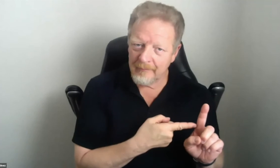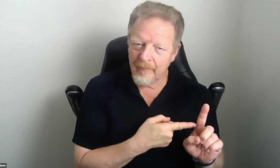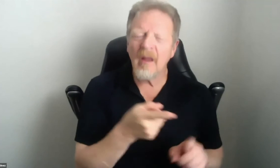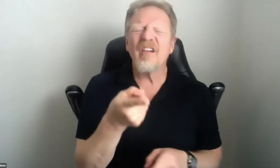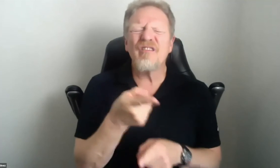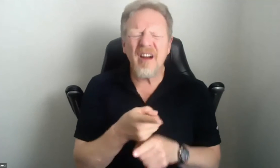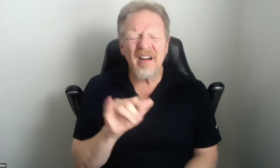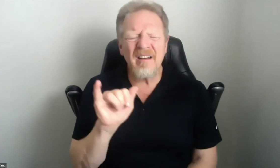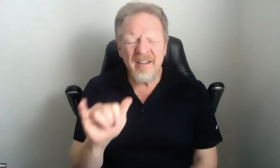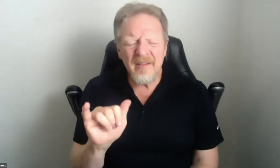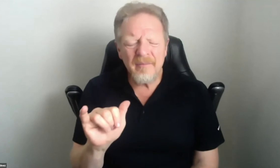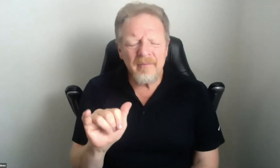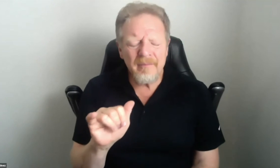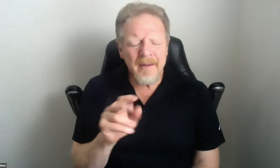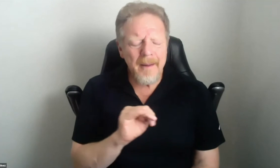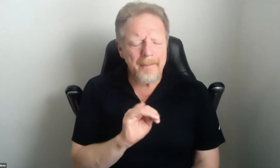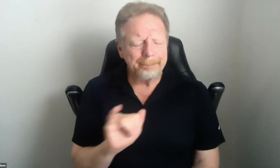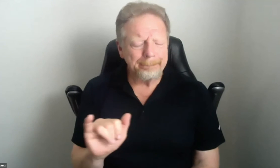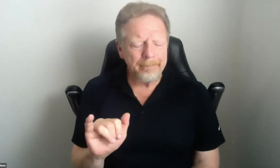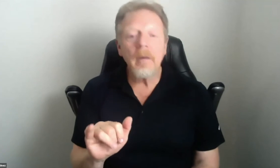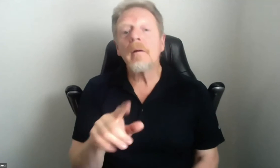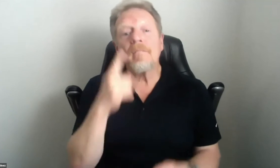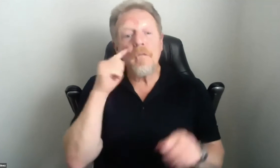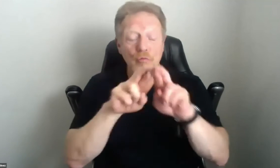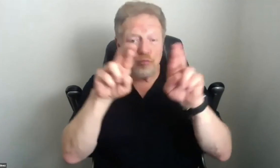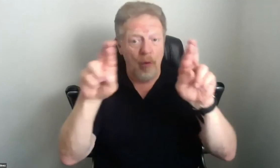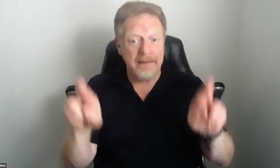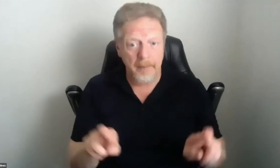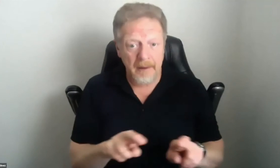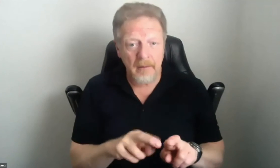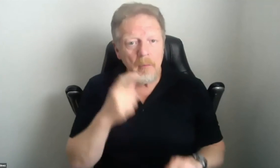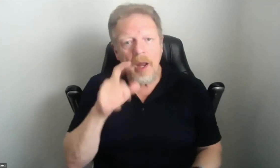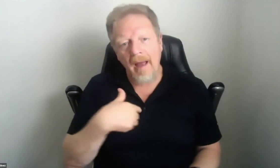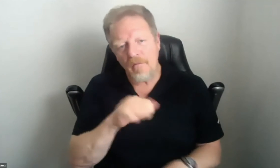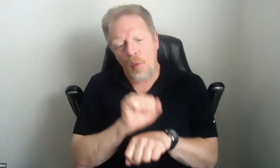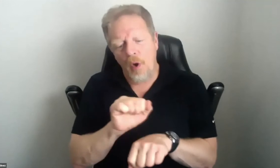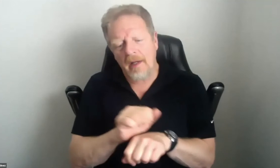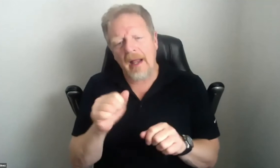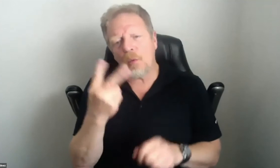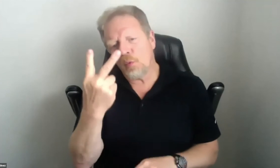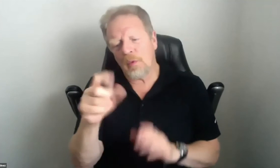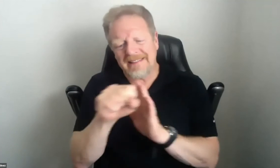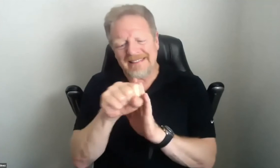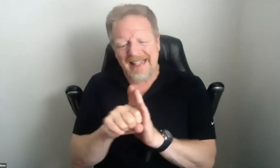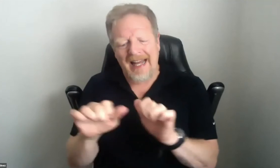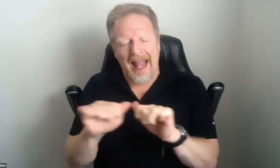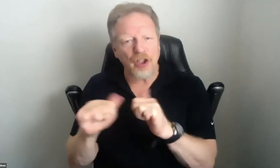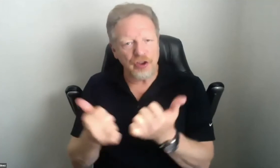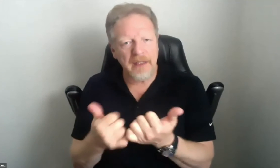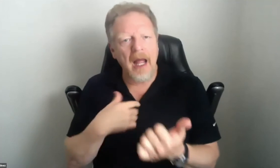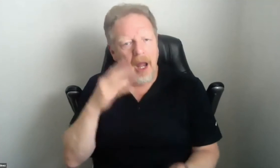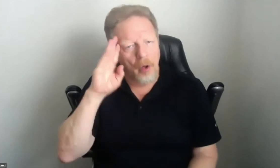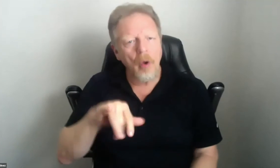Right. And for the resumes, because I've worked at 2 state agencies, I do know